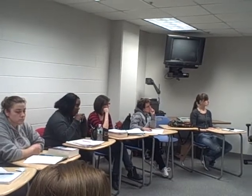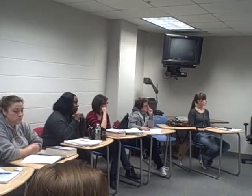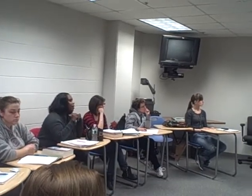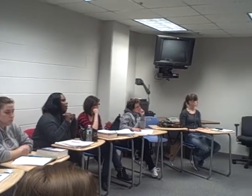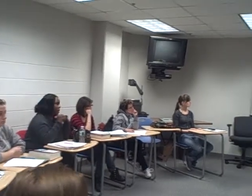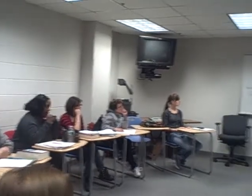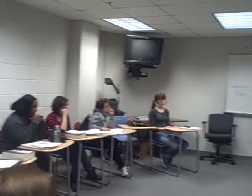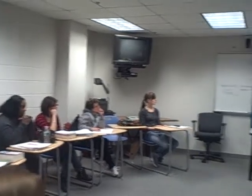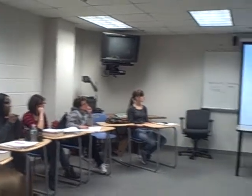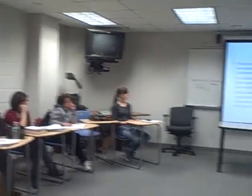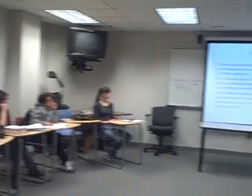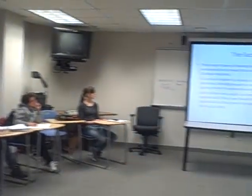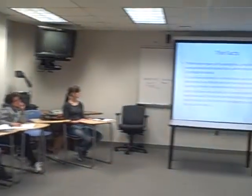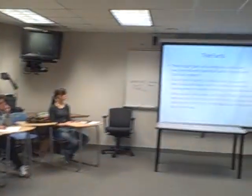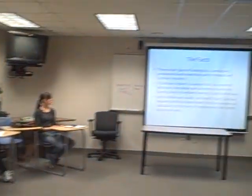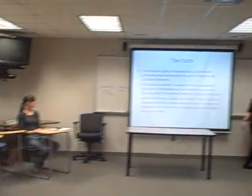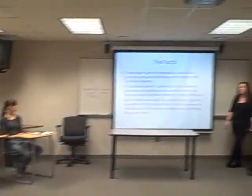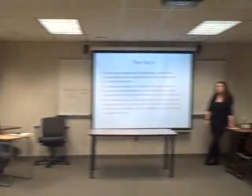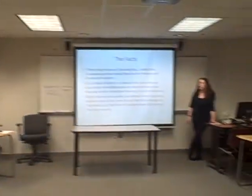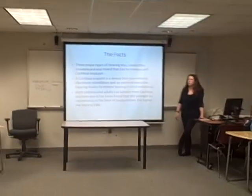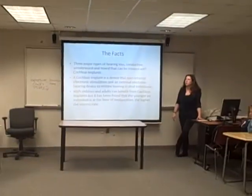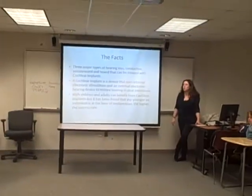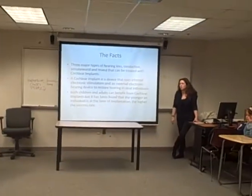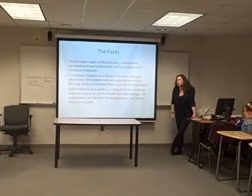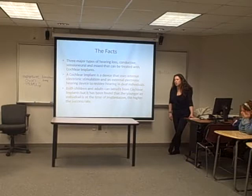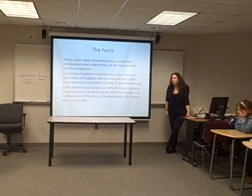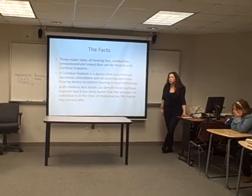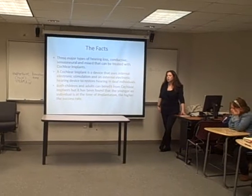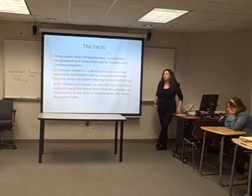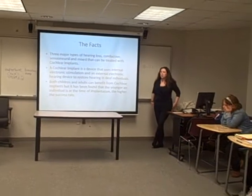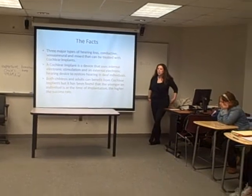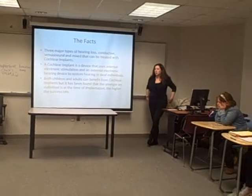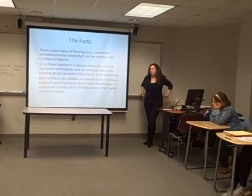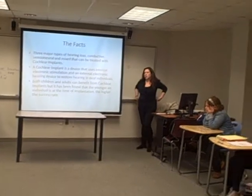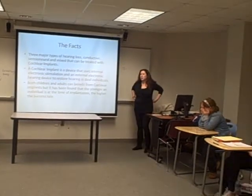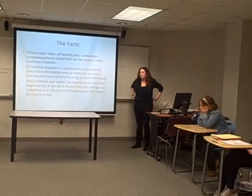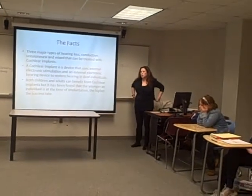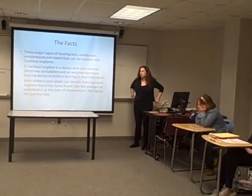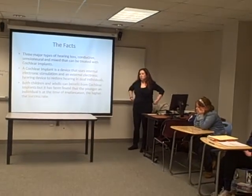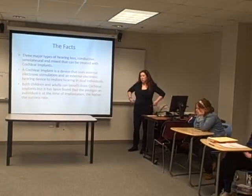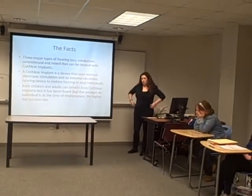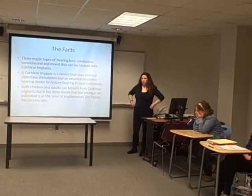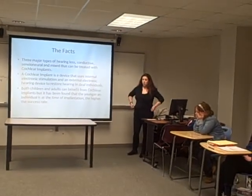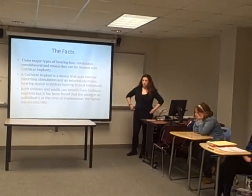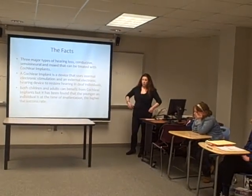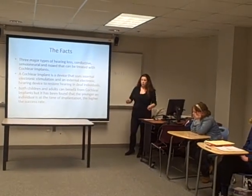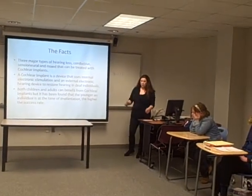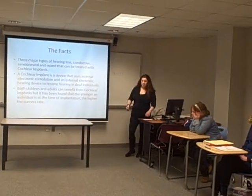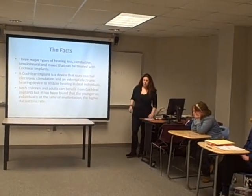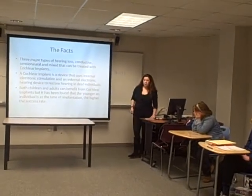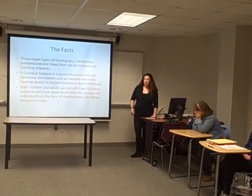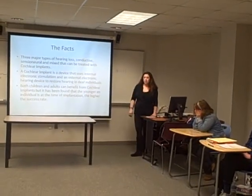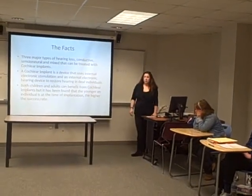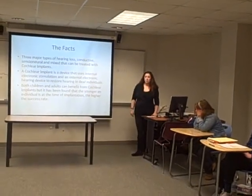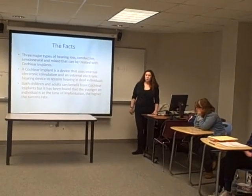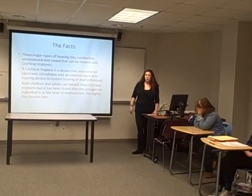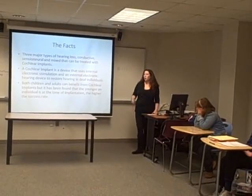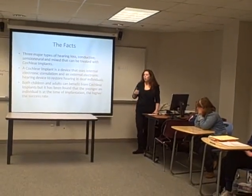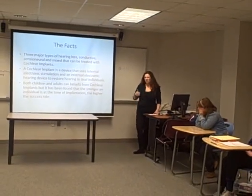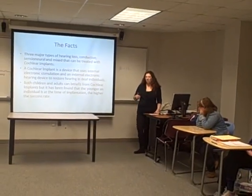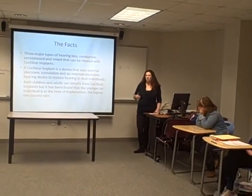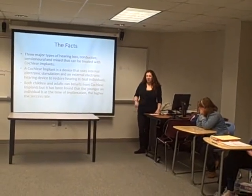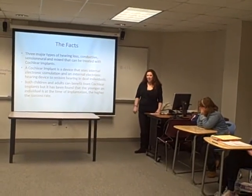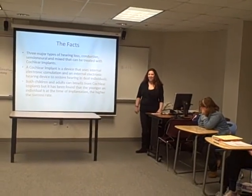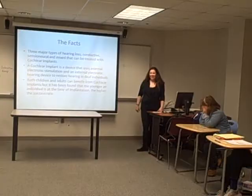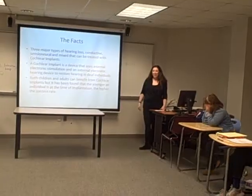state of New Jersey as a deaf person, as a handicapped individual. So she gets all the benefits. We also get really good seats at Radio City Music